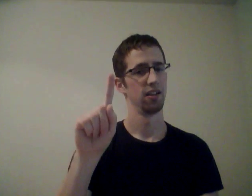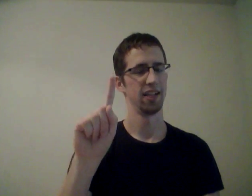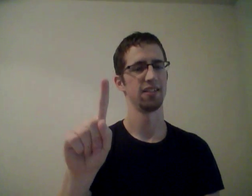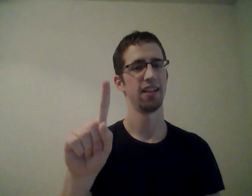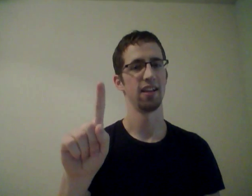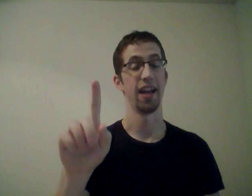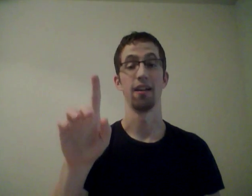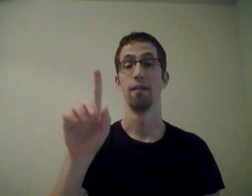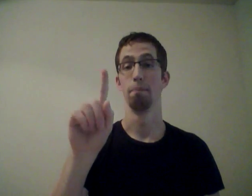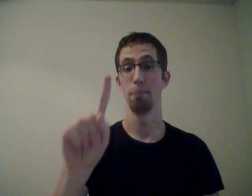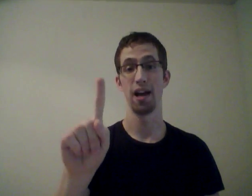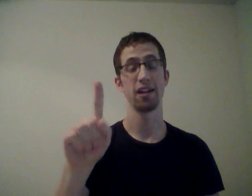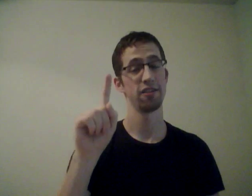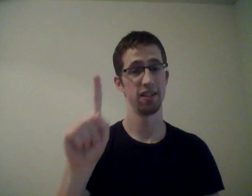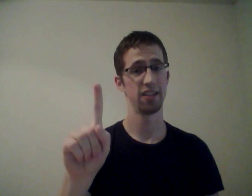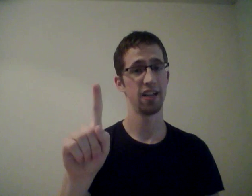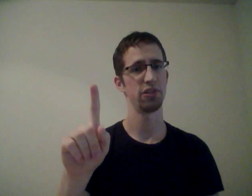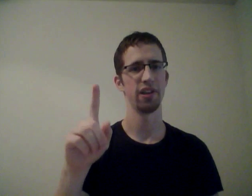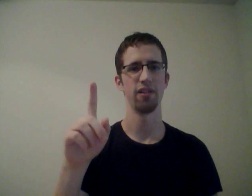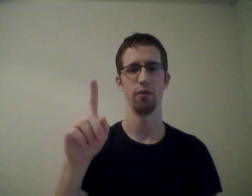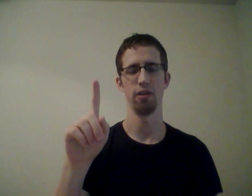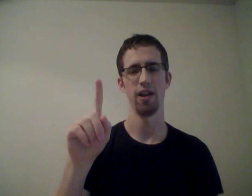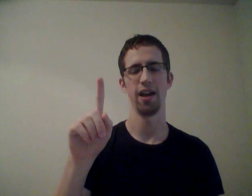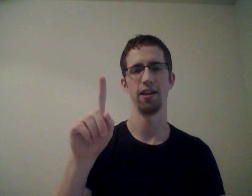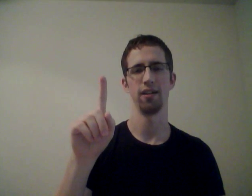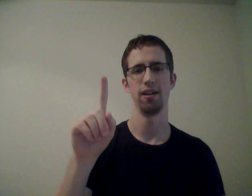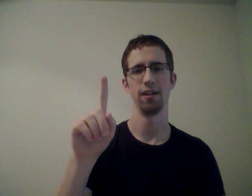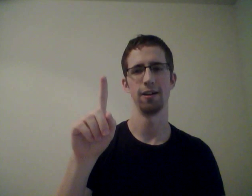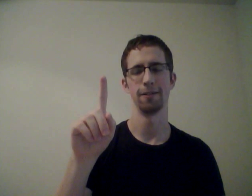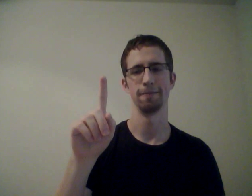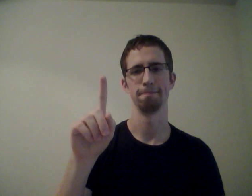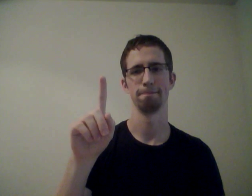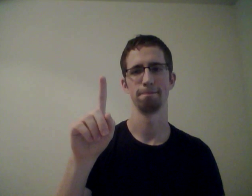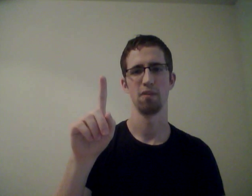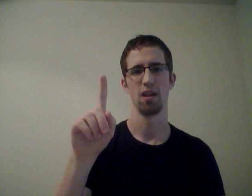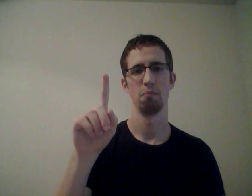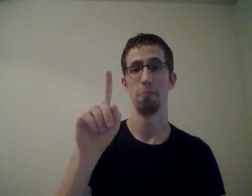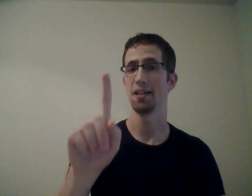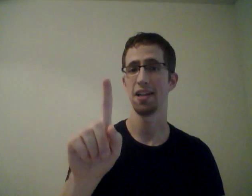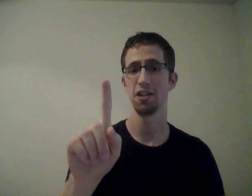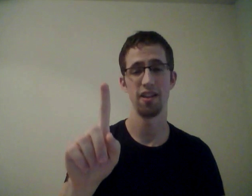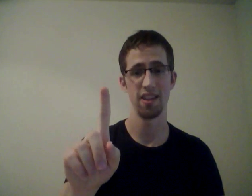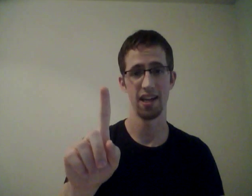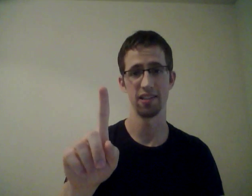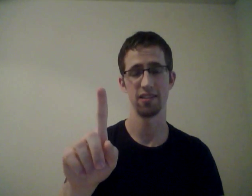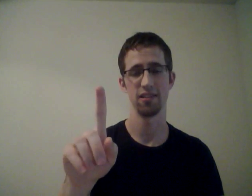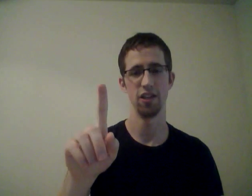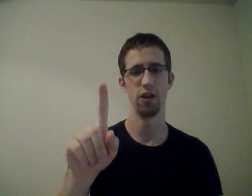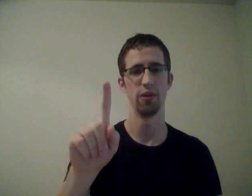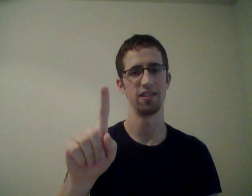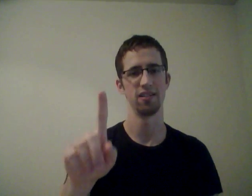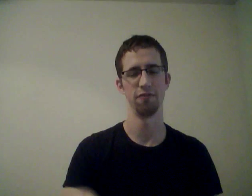Like they say that like, but here's an exception, or like, but pay attention to this, you know, this is